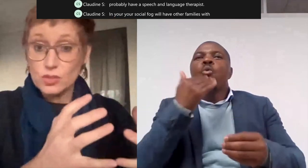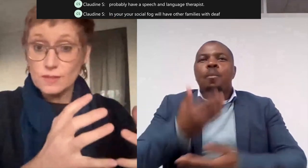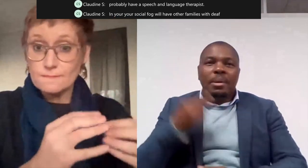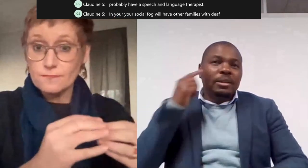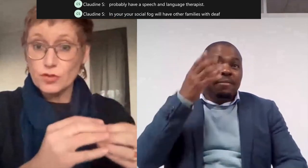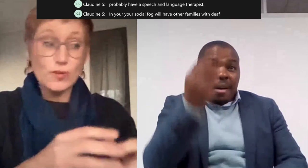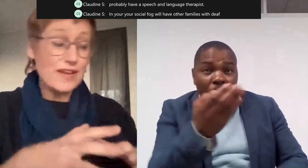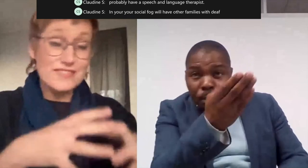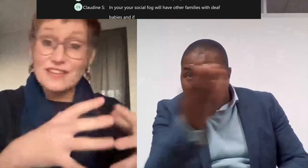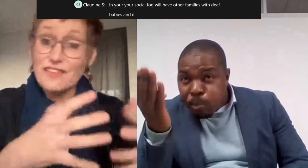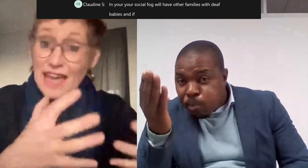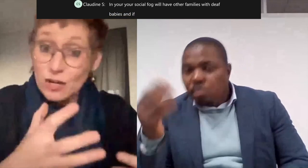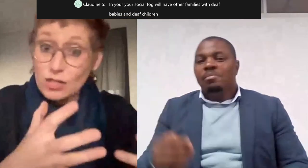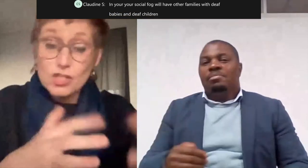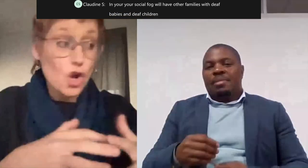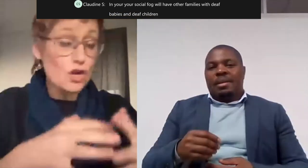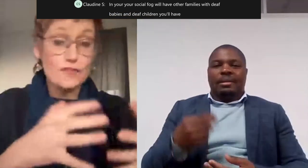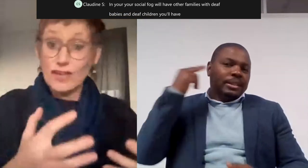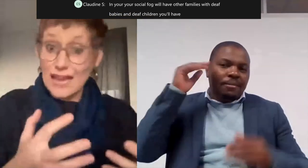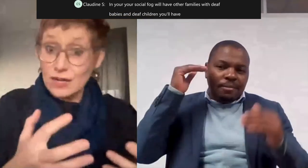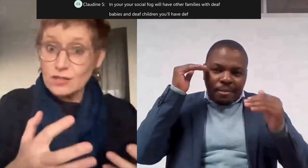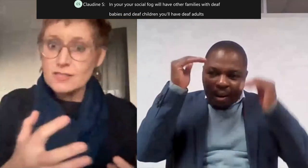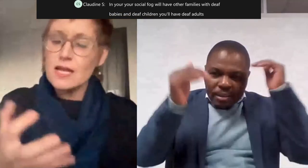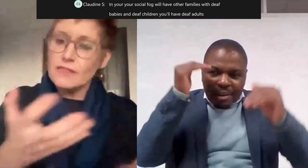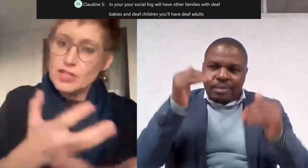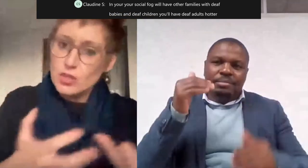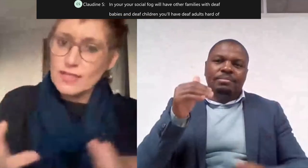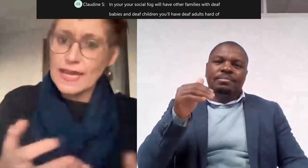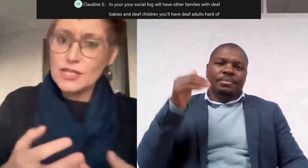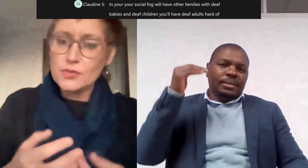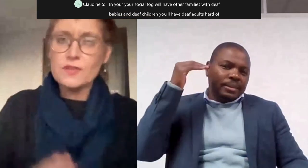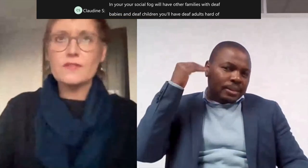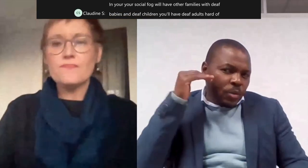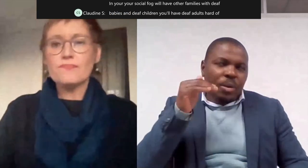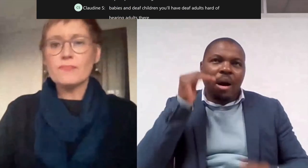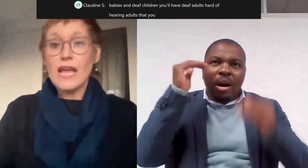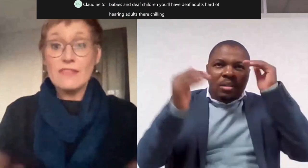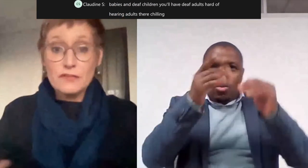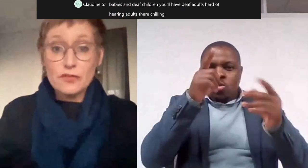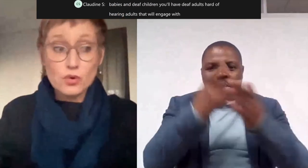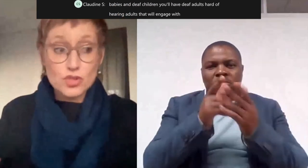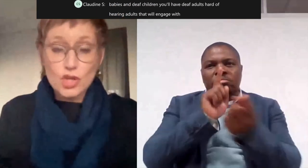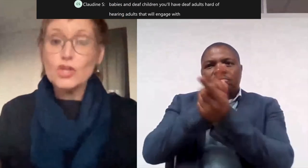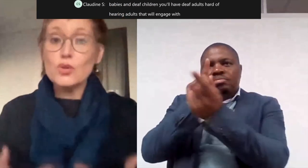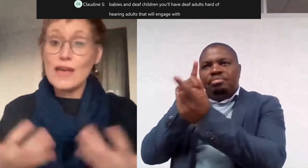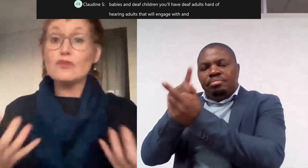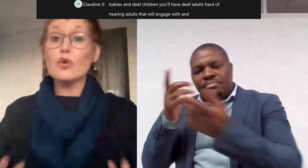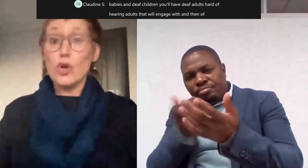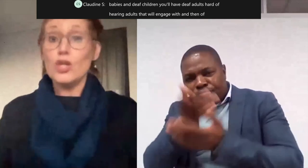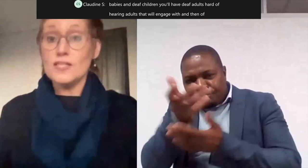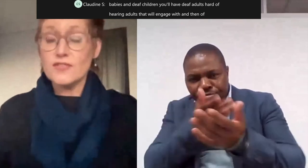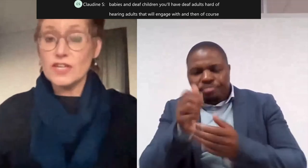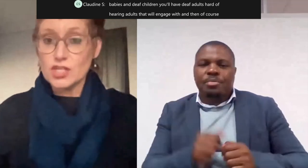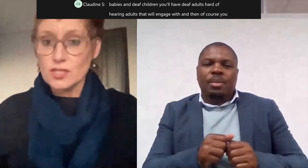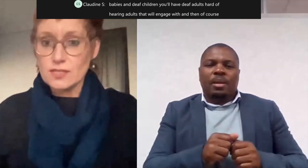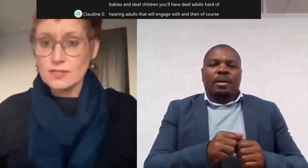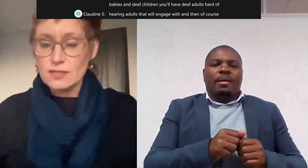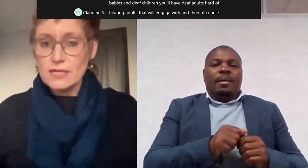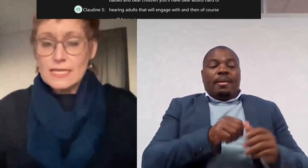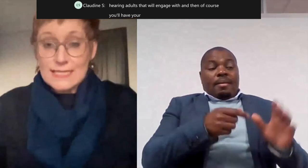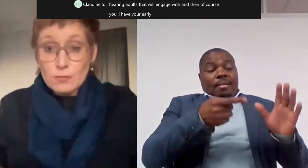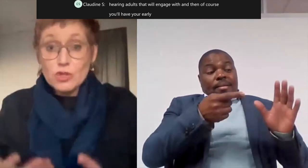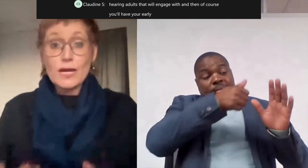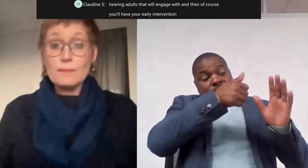deaf children. You'll have deaf adults, hard of hearing adults that you'll engage with. And then, of course, you'll have your early